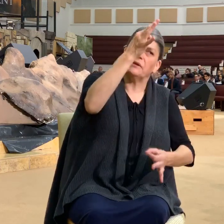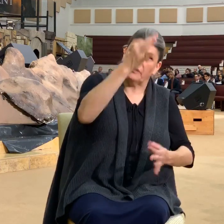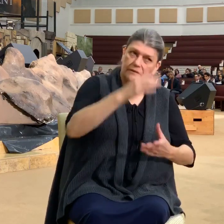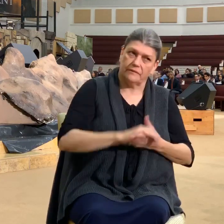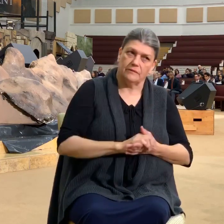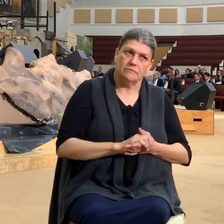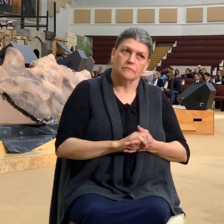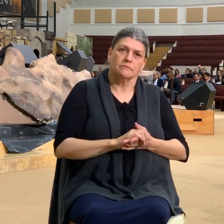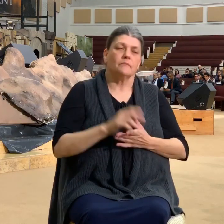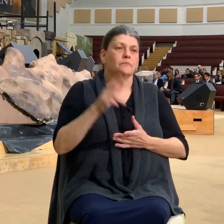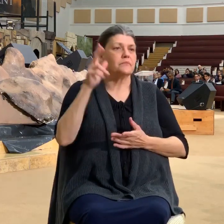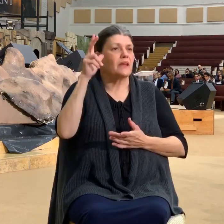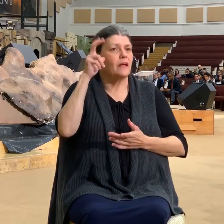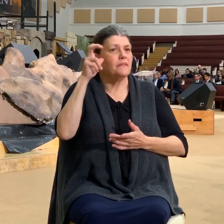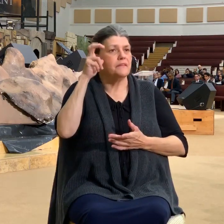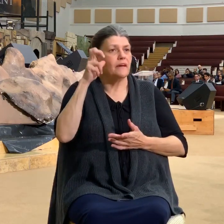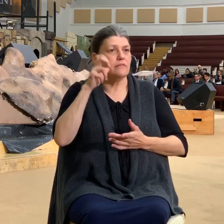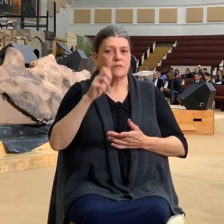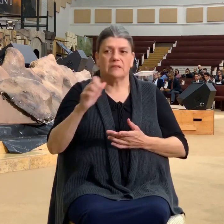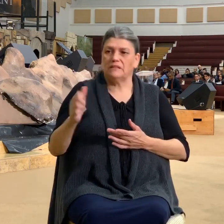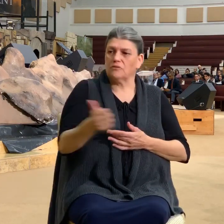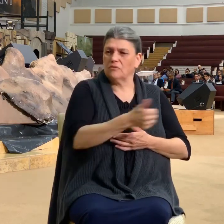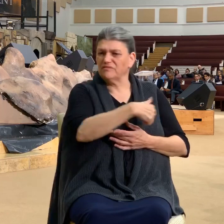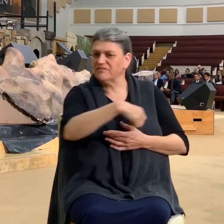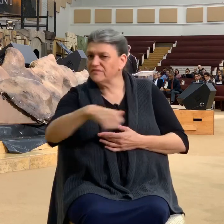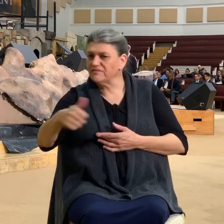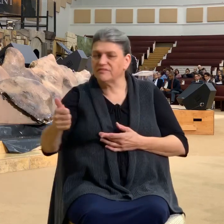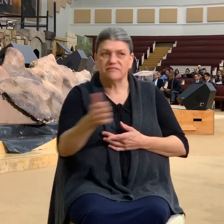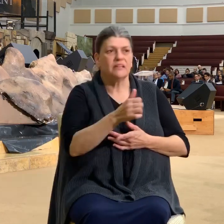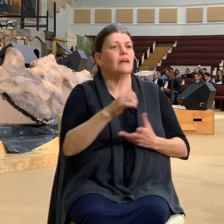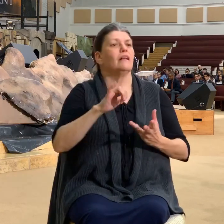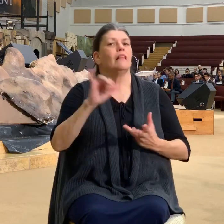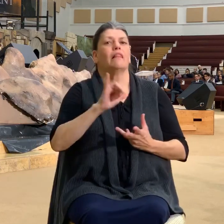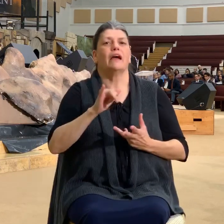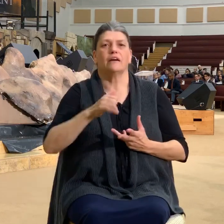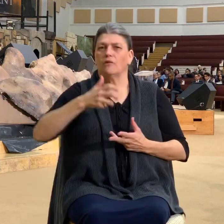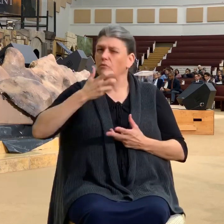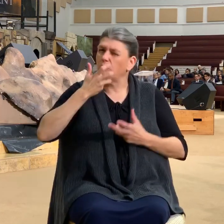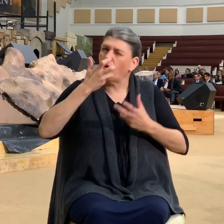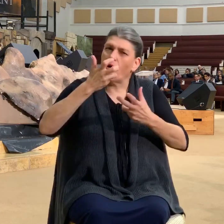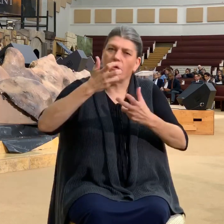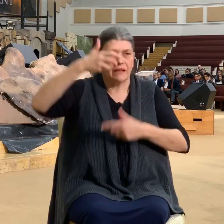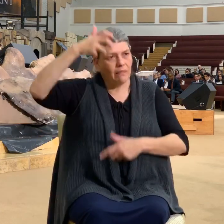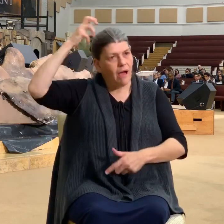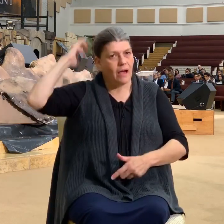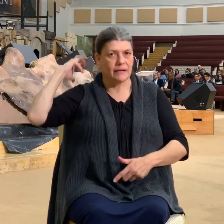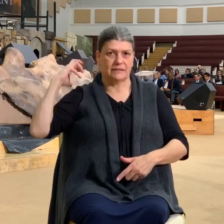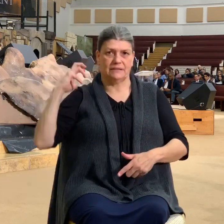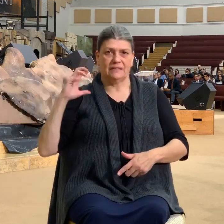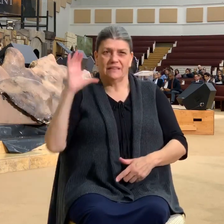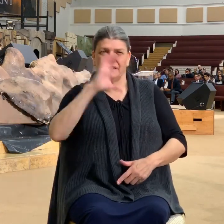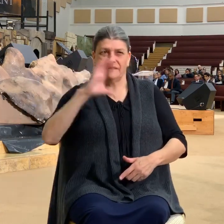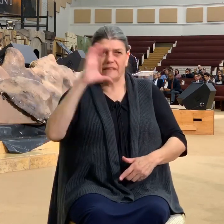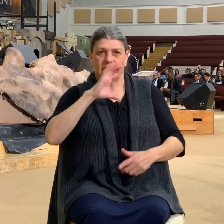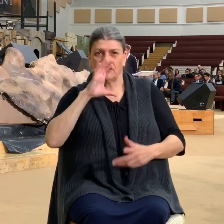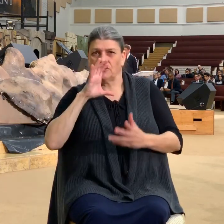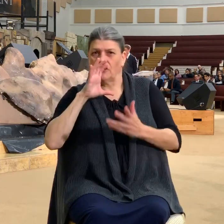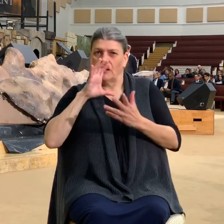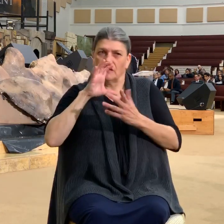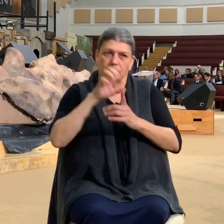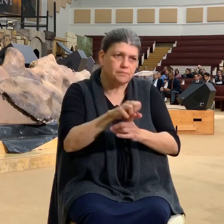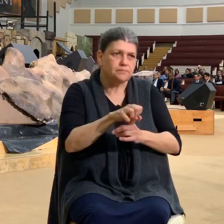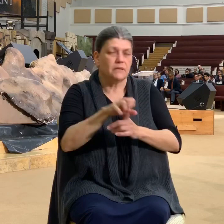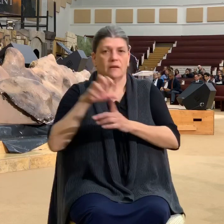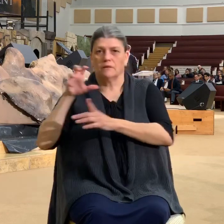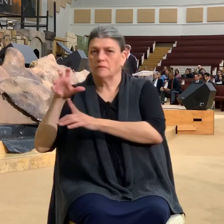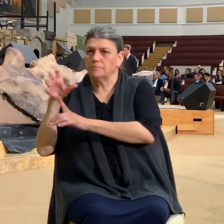And the devil goes about like a roaring lion, seeking whom he may devour. Brother Young,